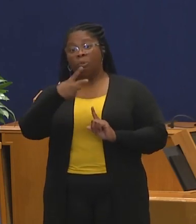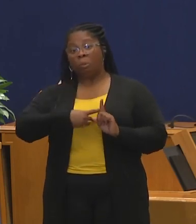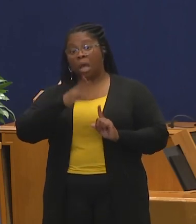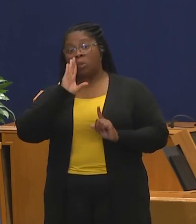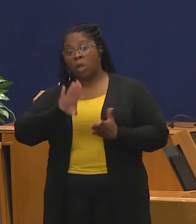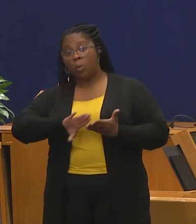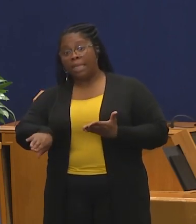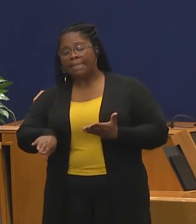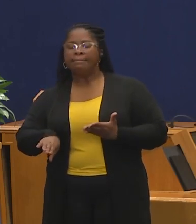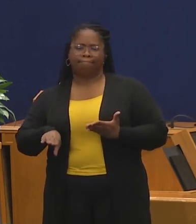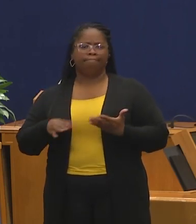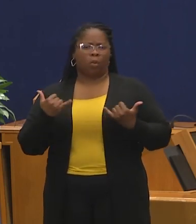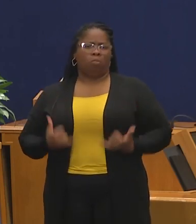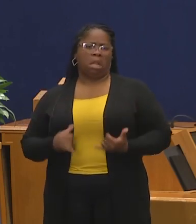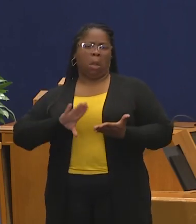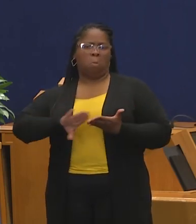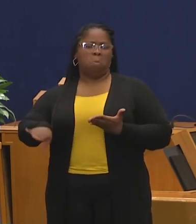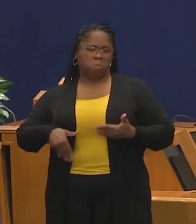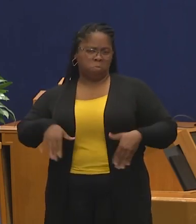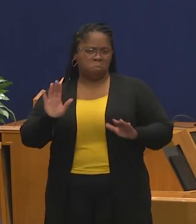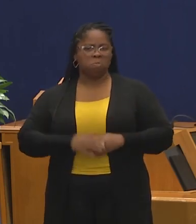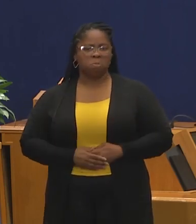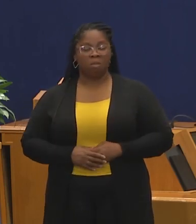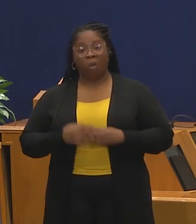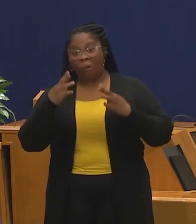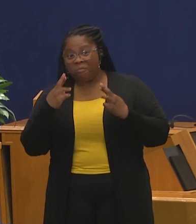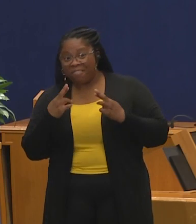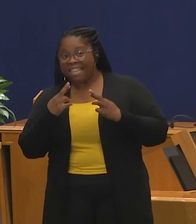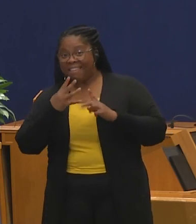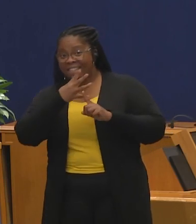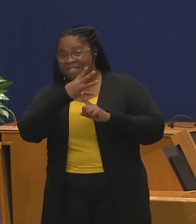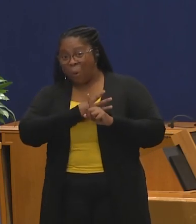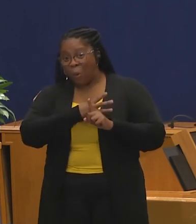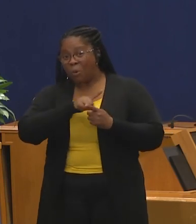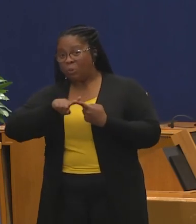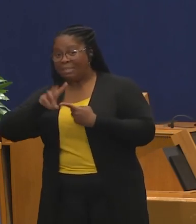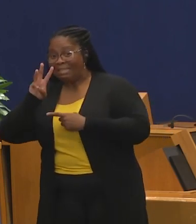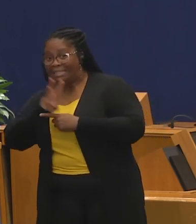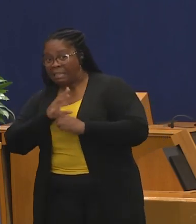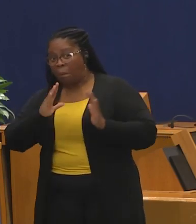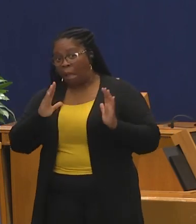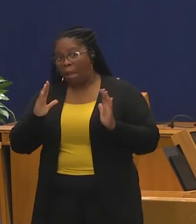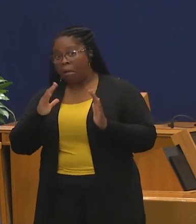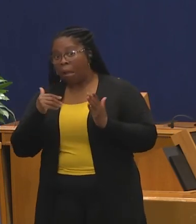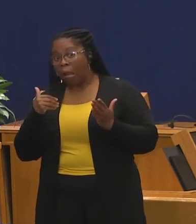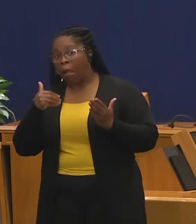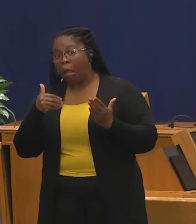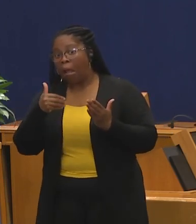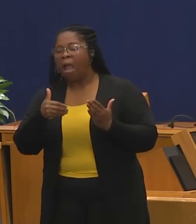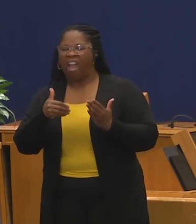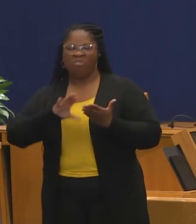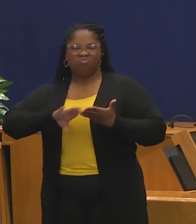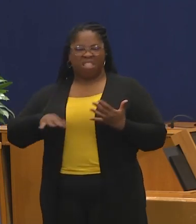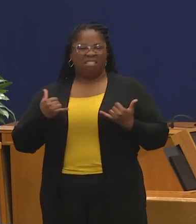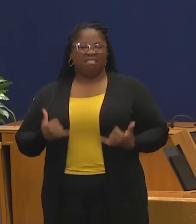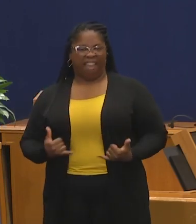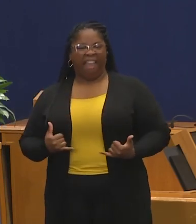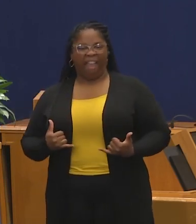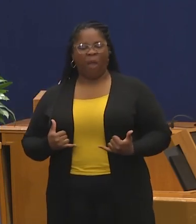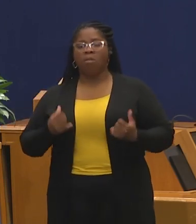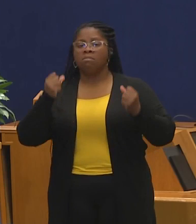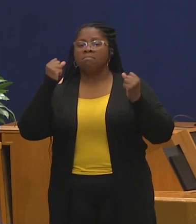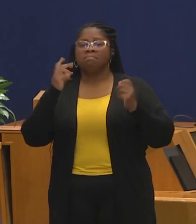hope that he'll consider releasing people who are within 4 to 6 months of their release date and continue to find ways to release